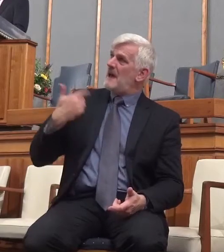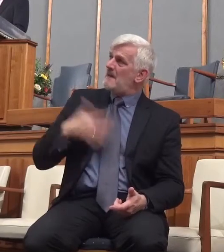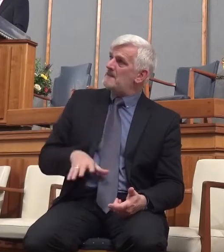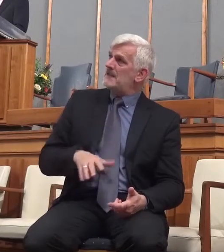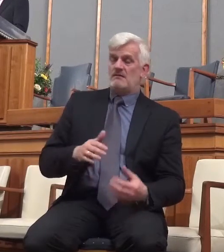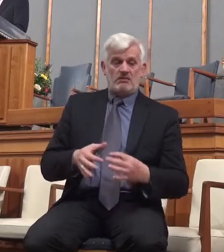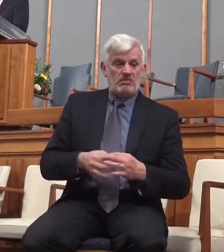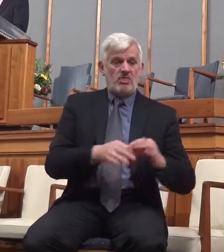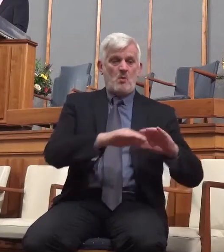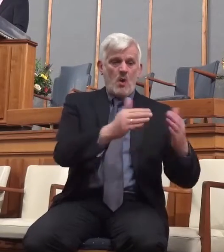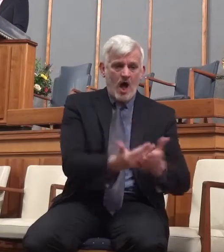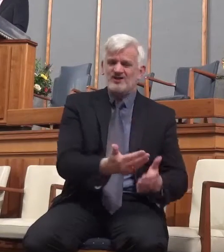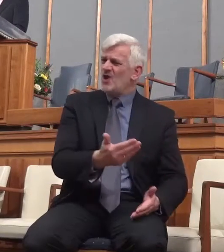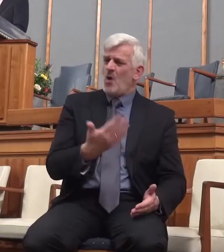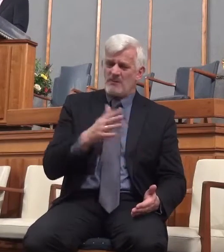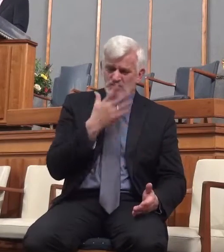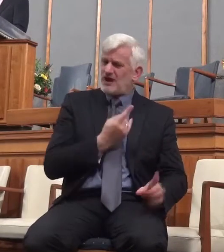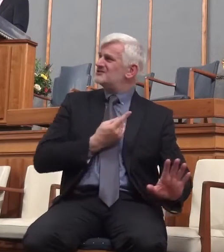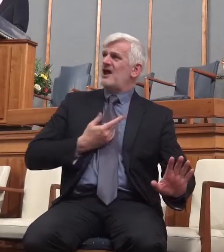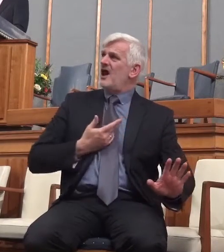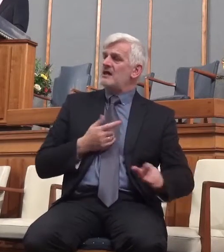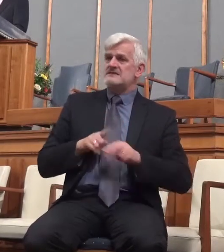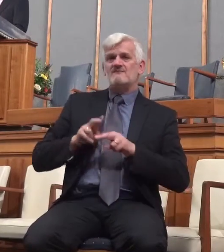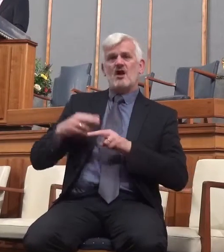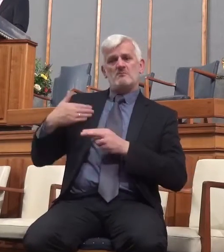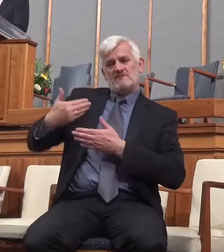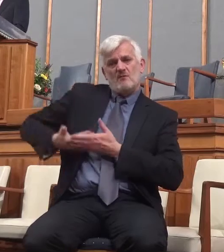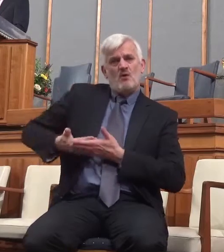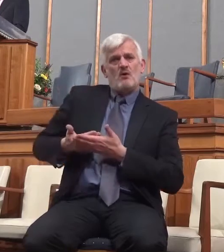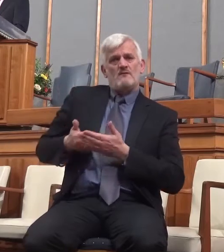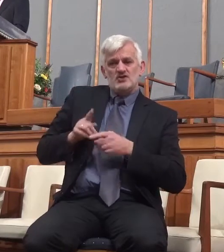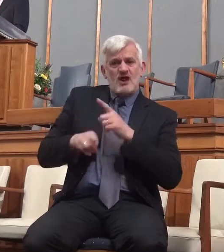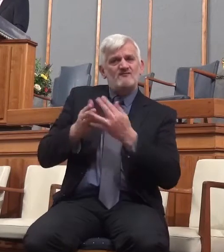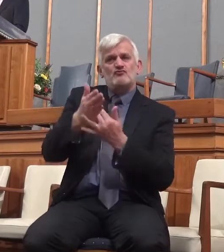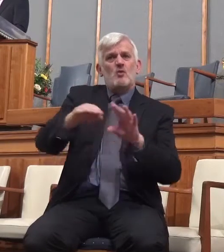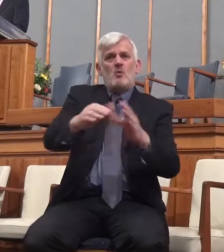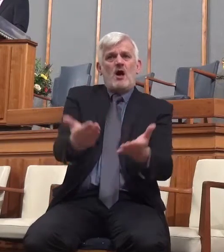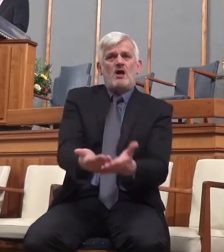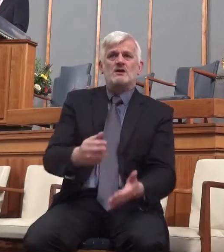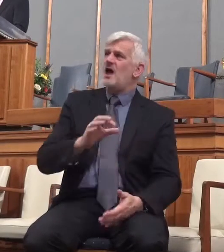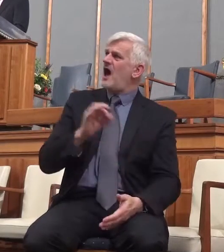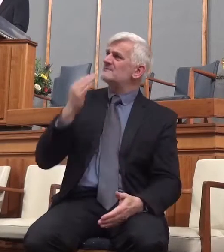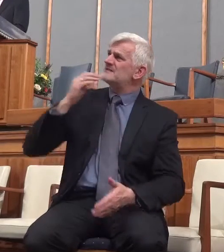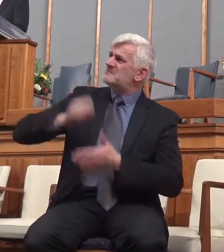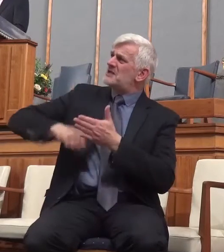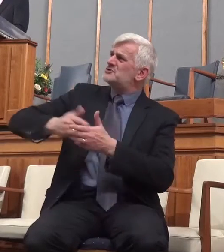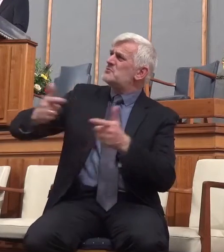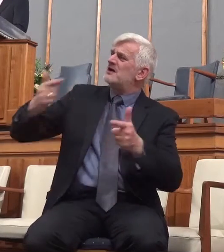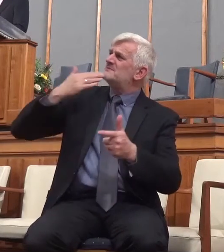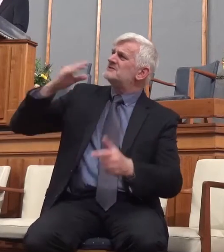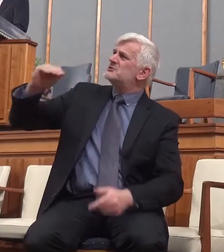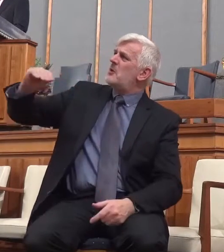sojourner, as all my fathers were. O spare me, that I may recover strength before I